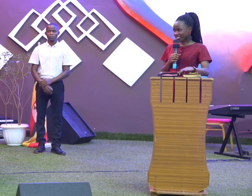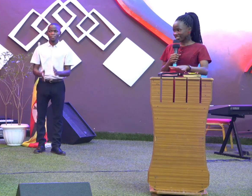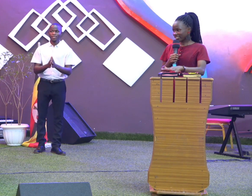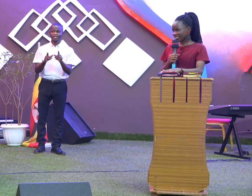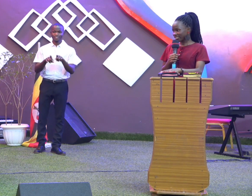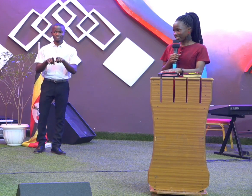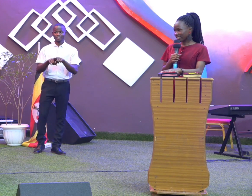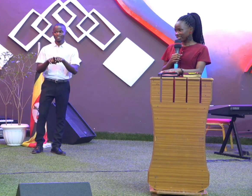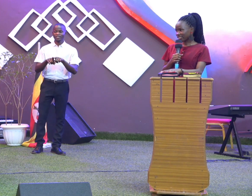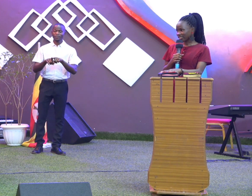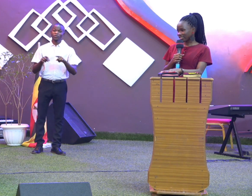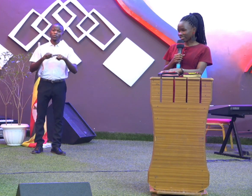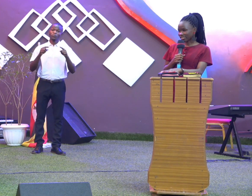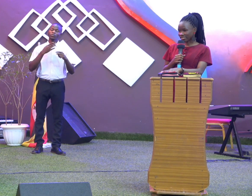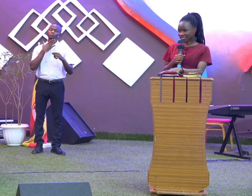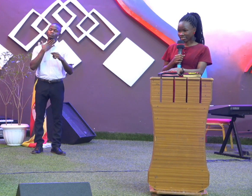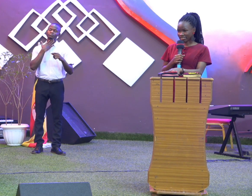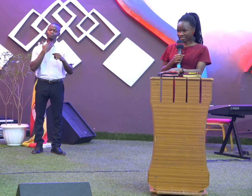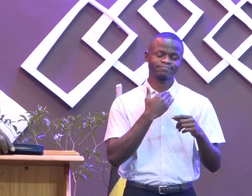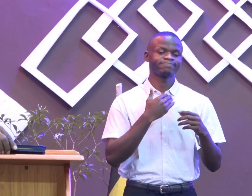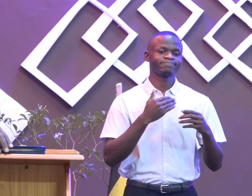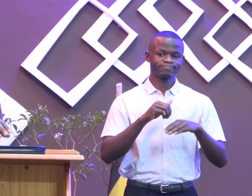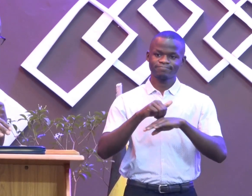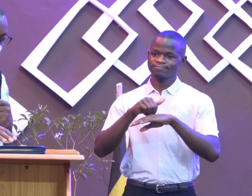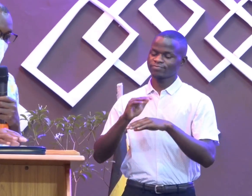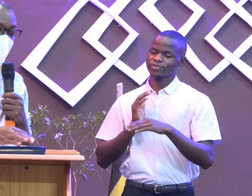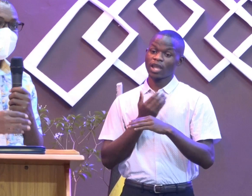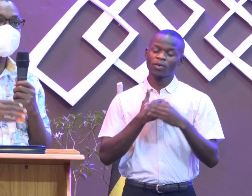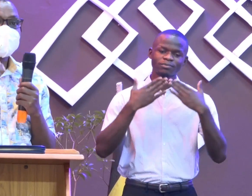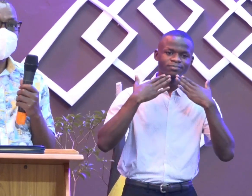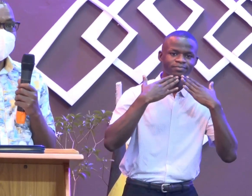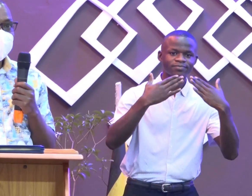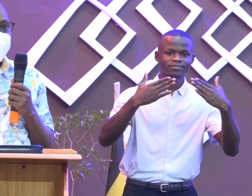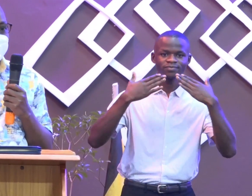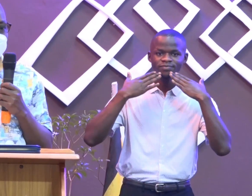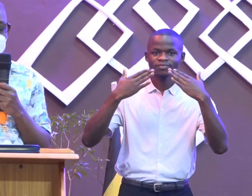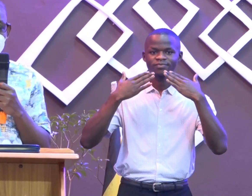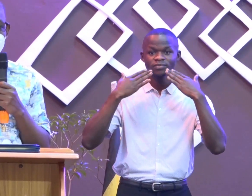era twagala okutuusa okusiima eri abantu